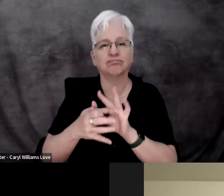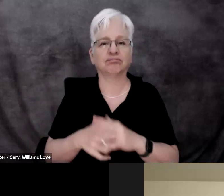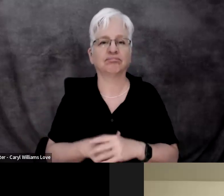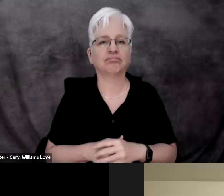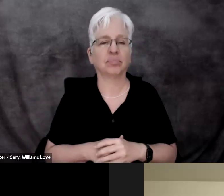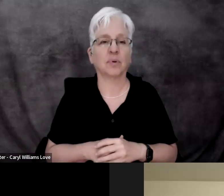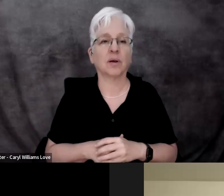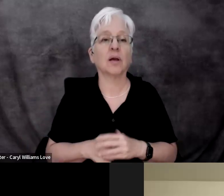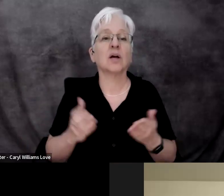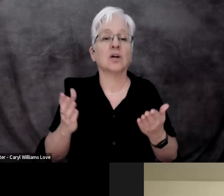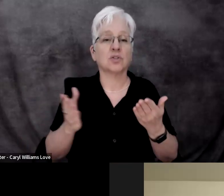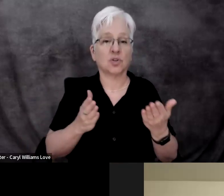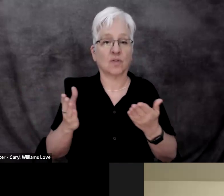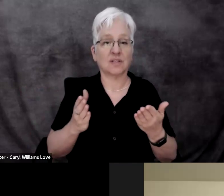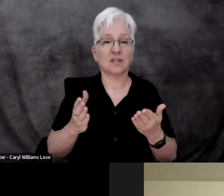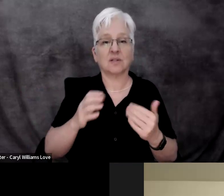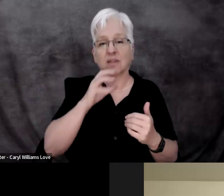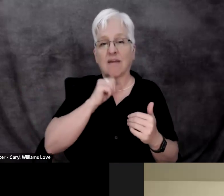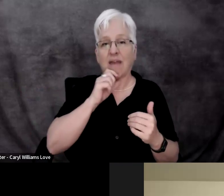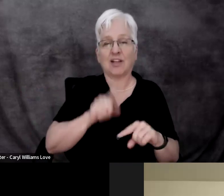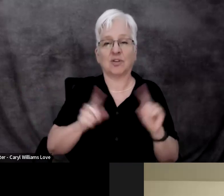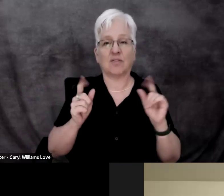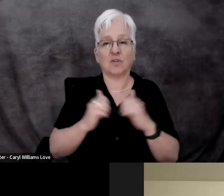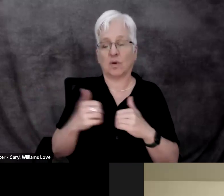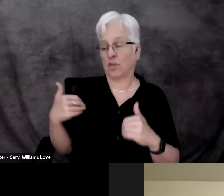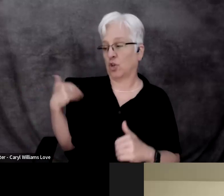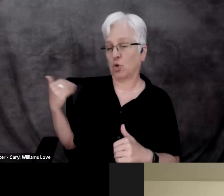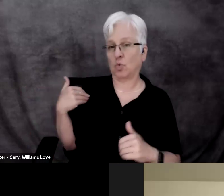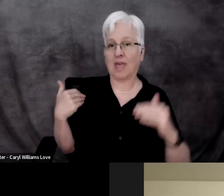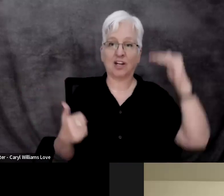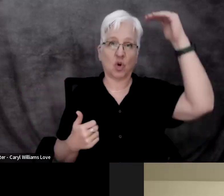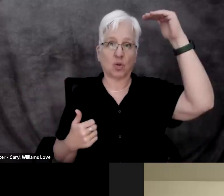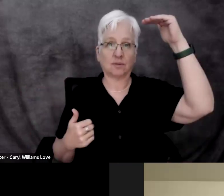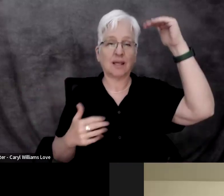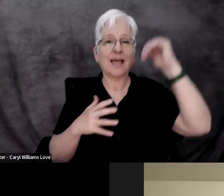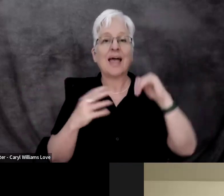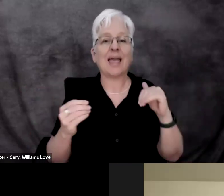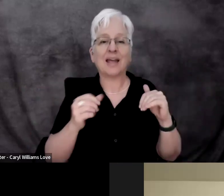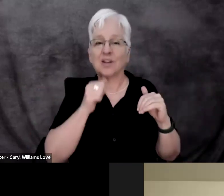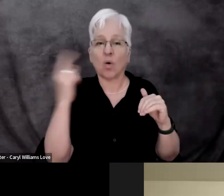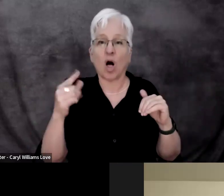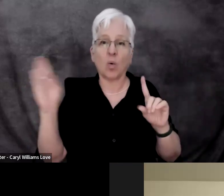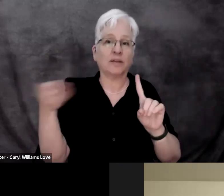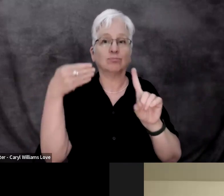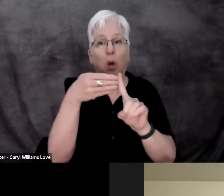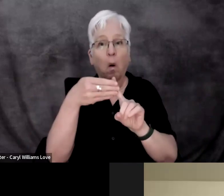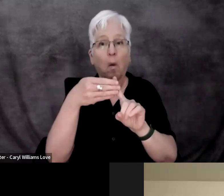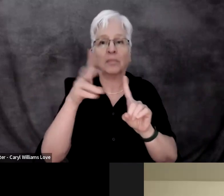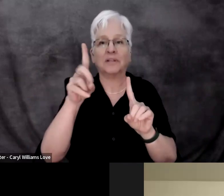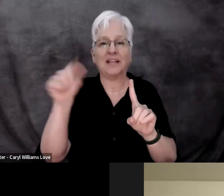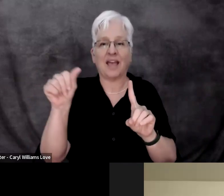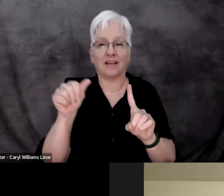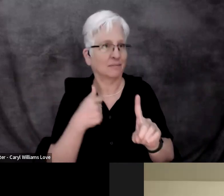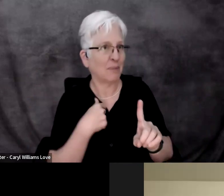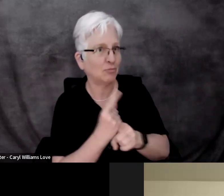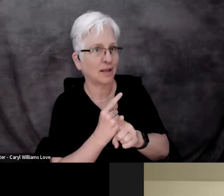services at the age difference between youth and adult, and don't always go to DDA. I got